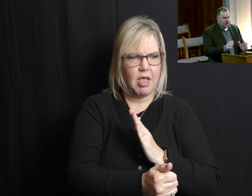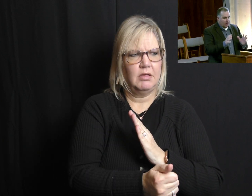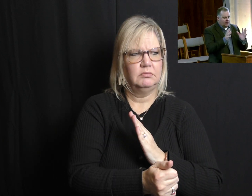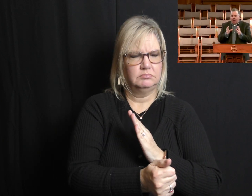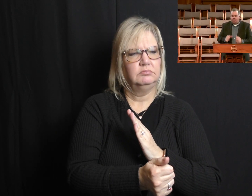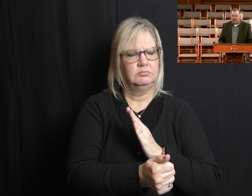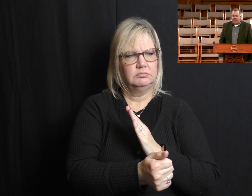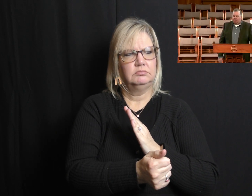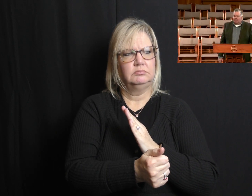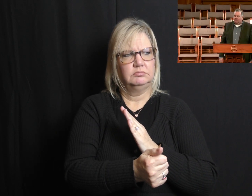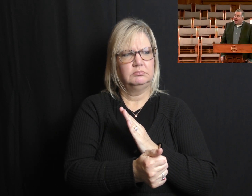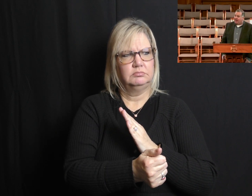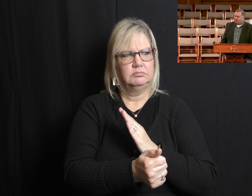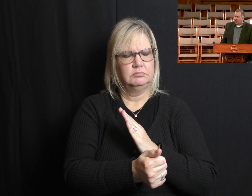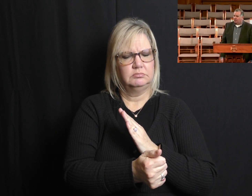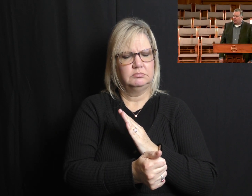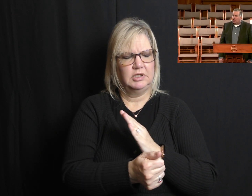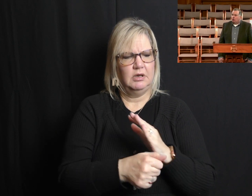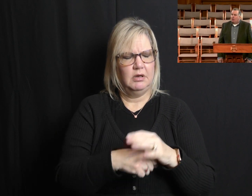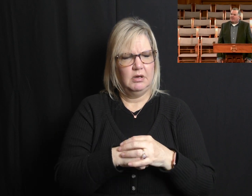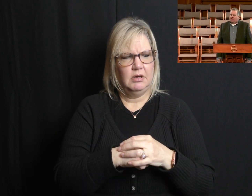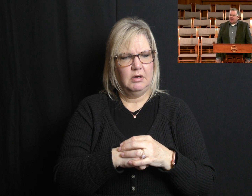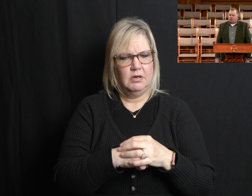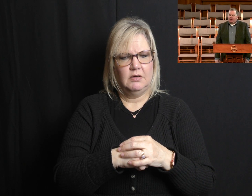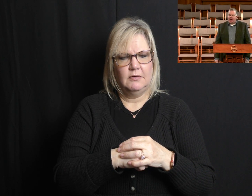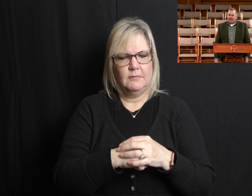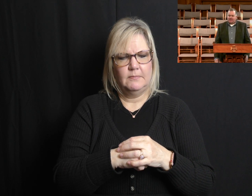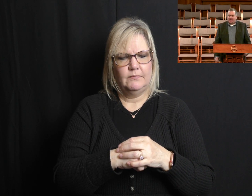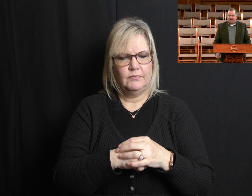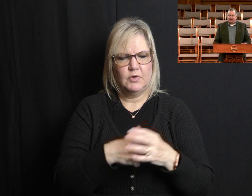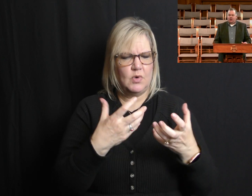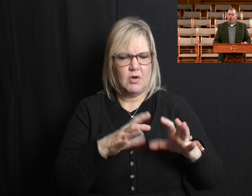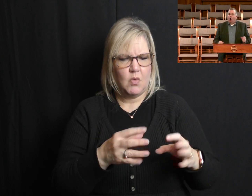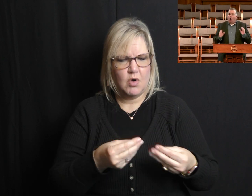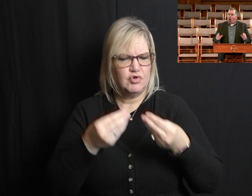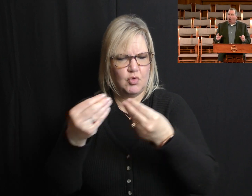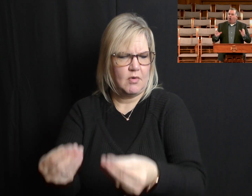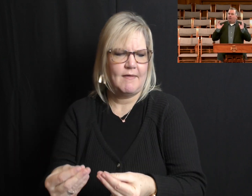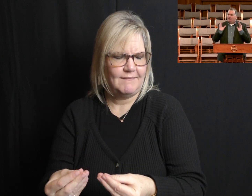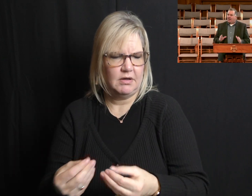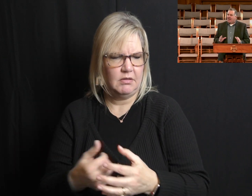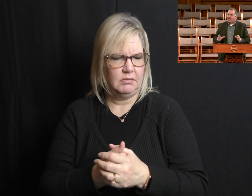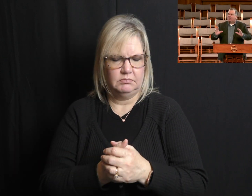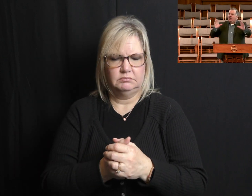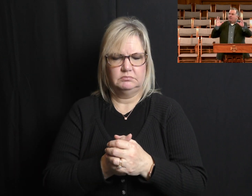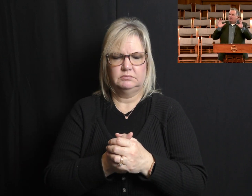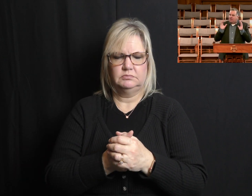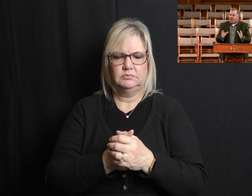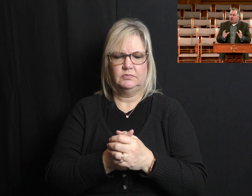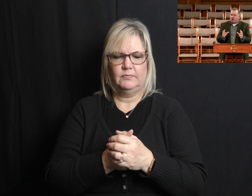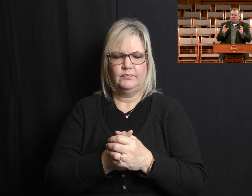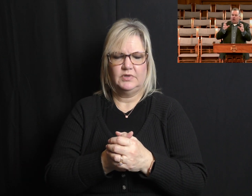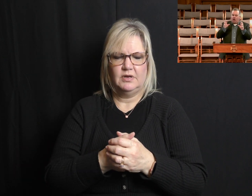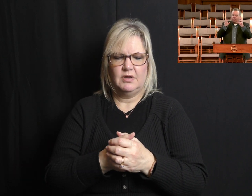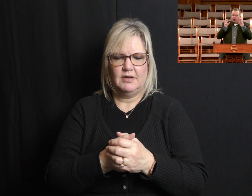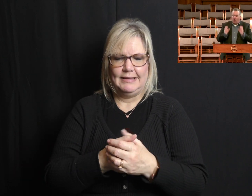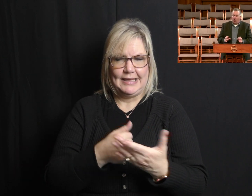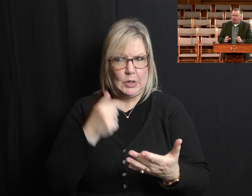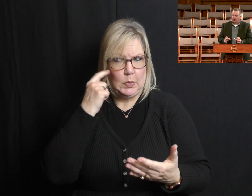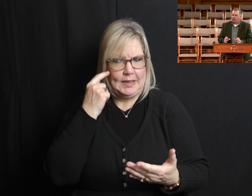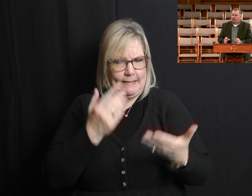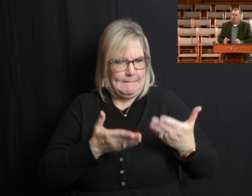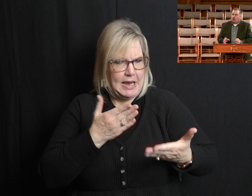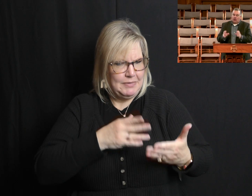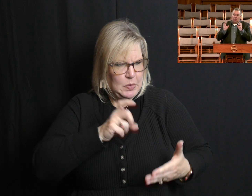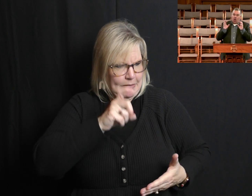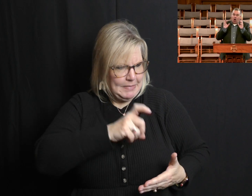the fear of not being able to find something we think we might need. All of these fears of